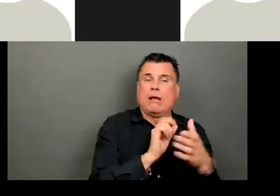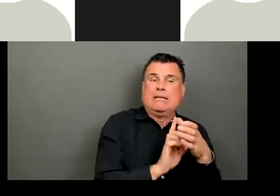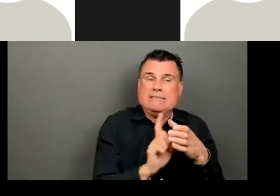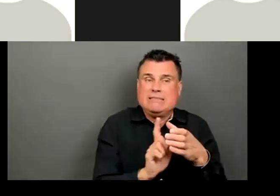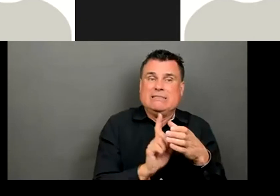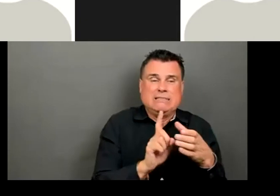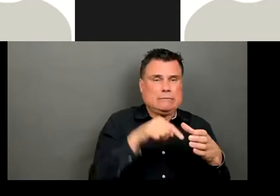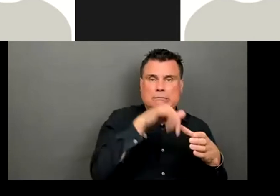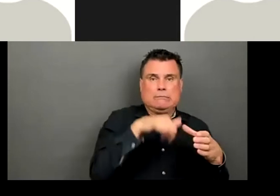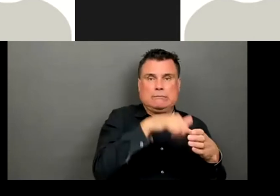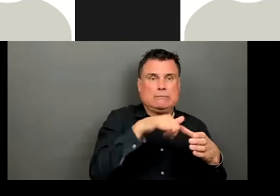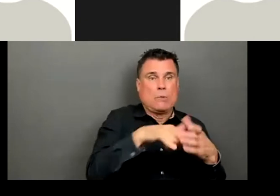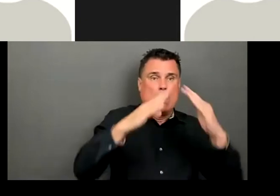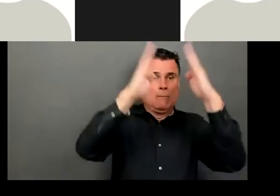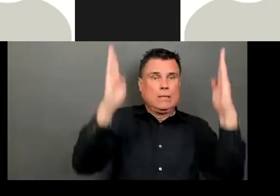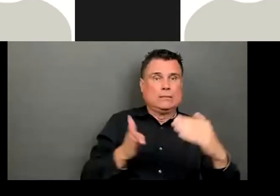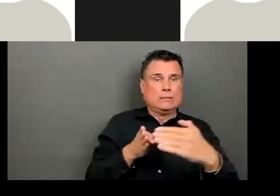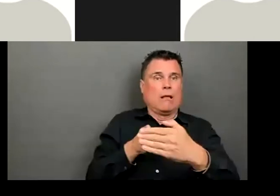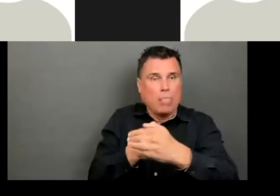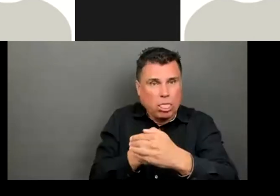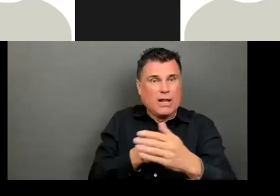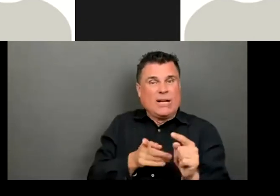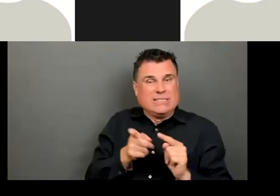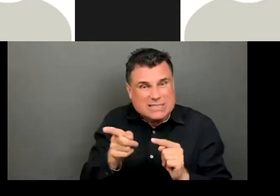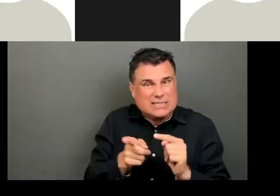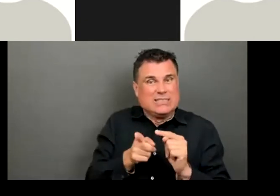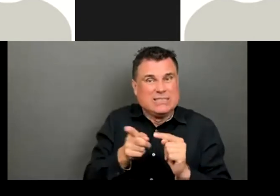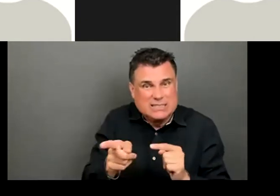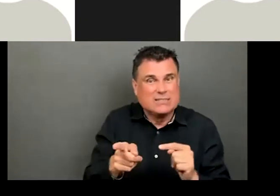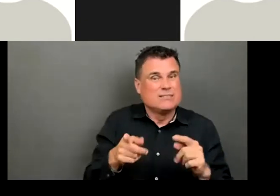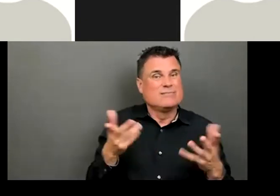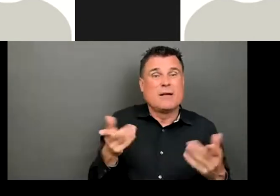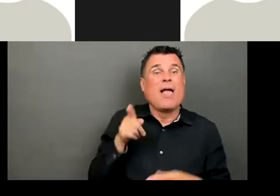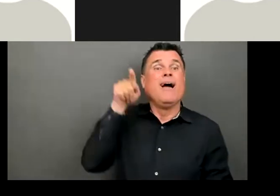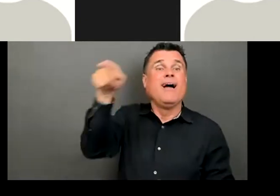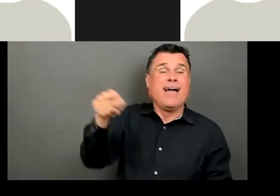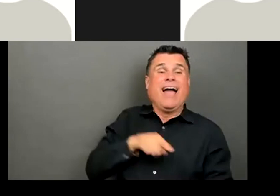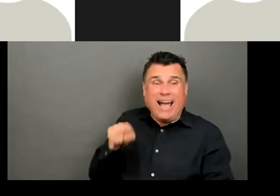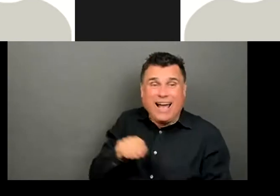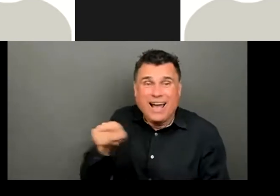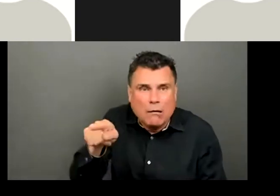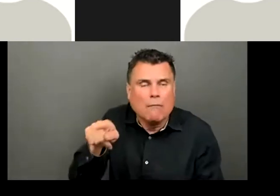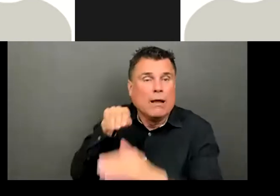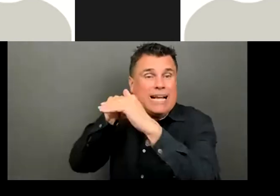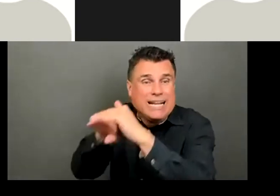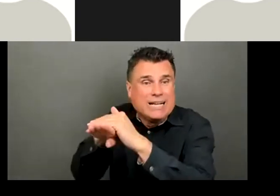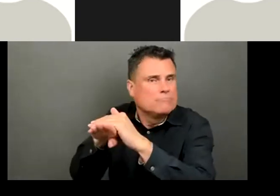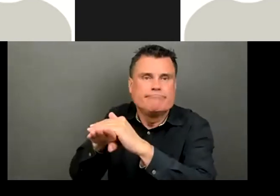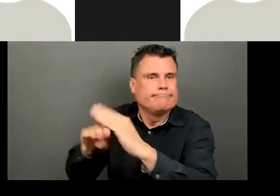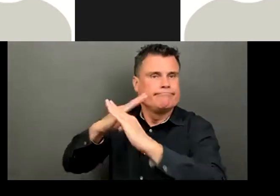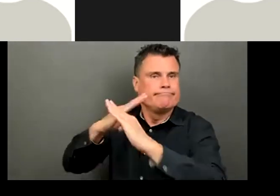particular situation. Over to you. Thank you. Thank you for those wonderful responses